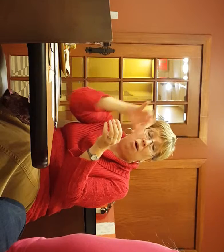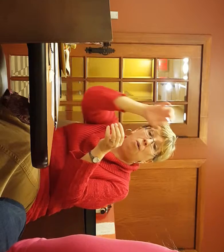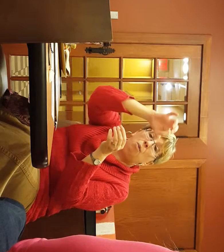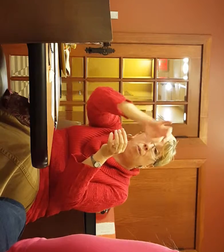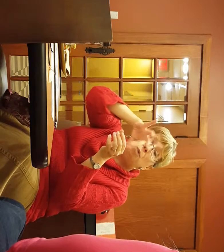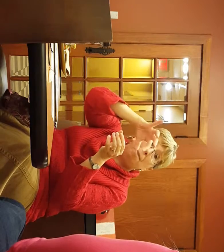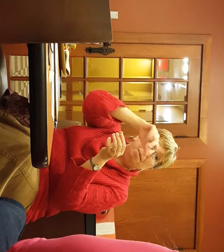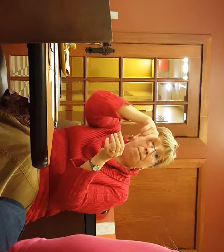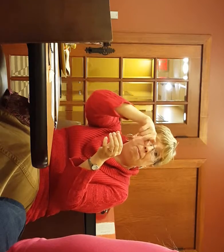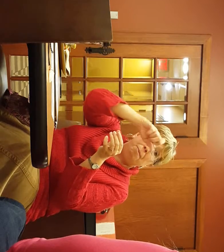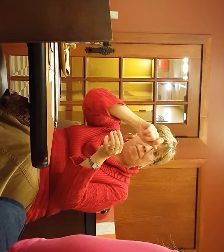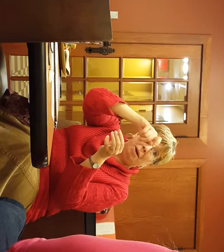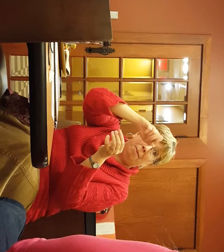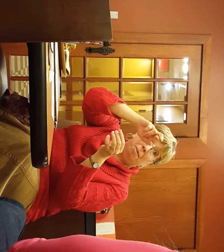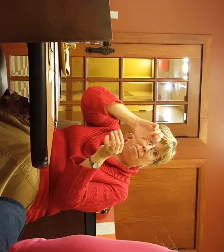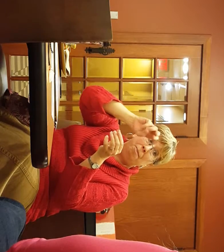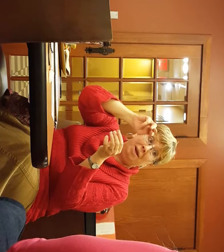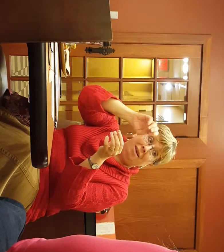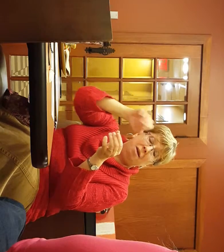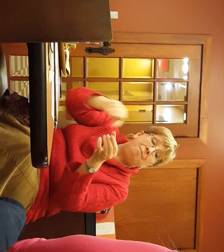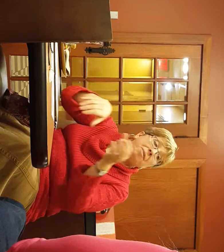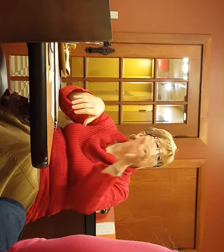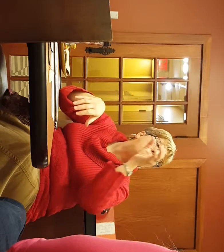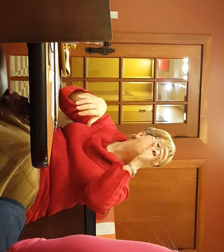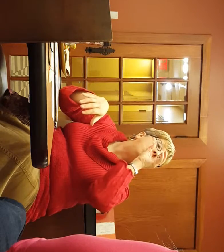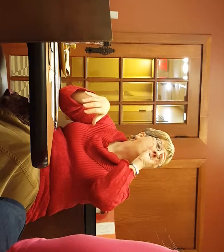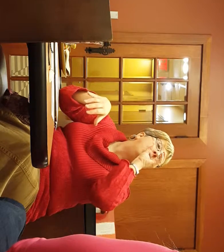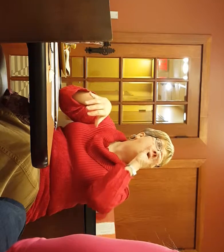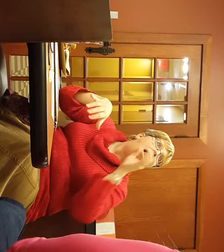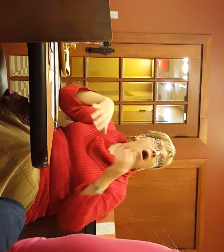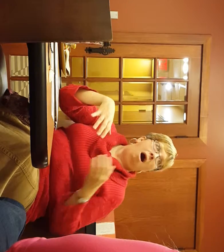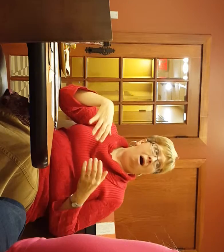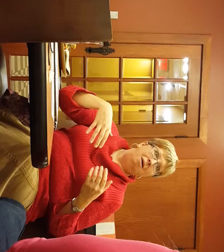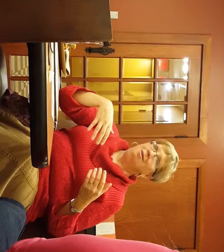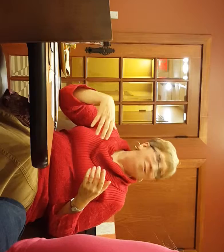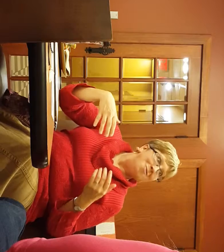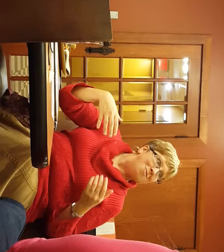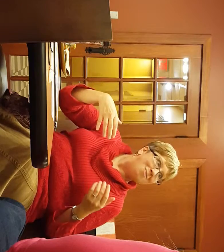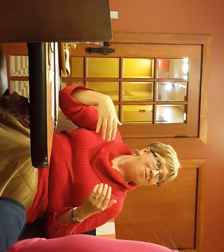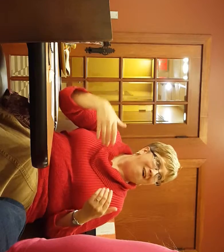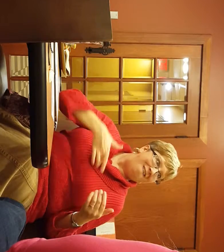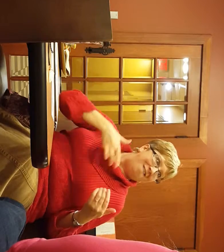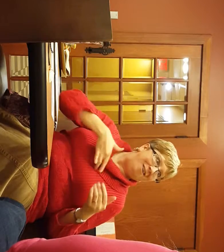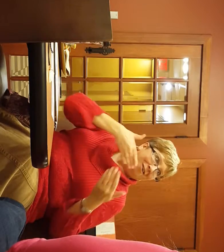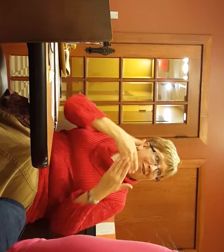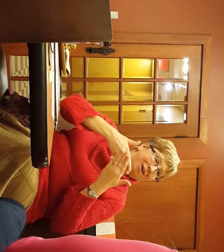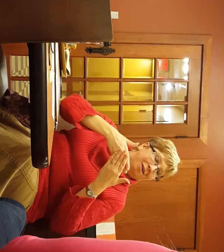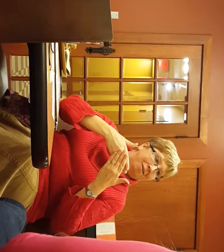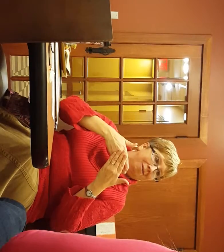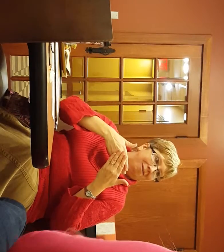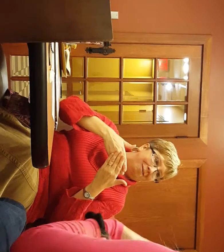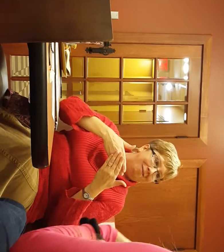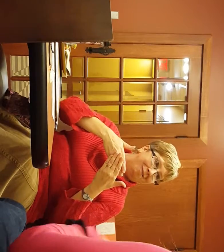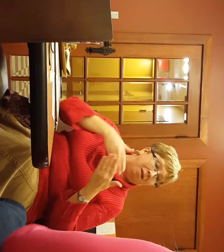Yeah. And I was gonna say though, that peppermint is what got me over the hump every time, because you know you get migraines and things when you put coffee. Peppermint's so healthy.